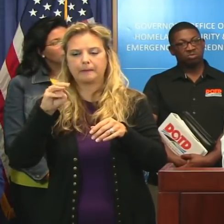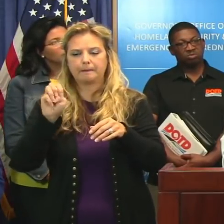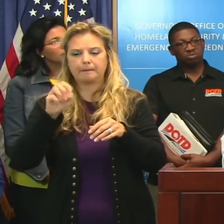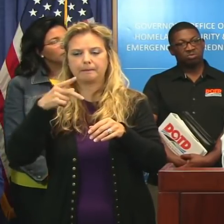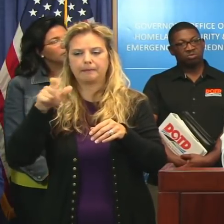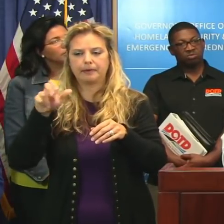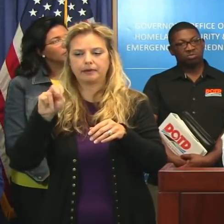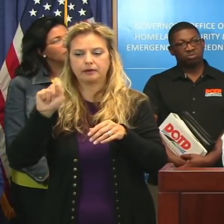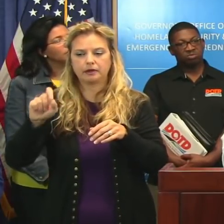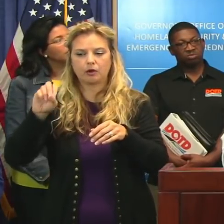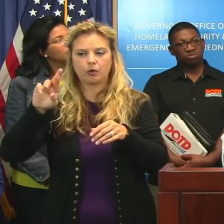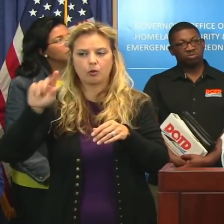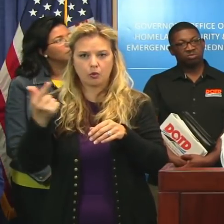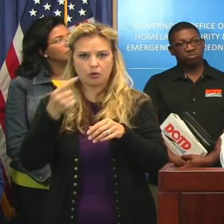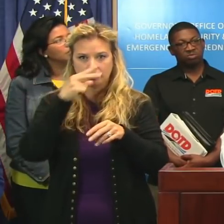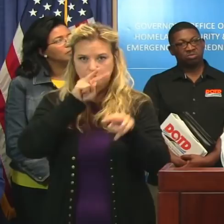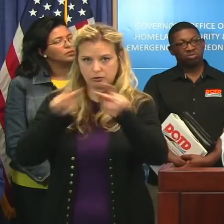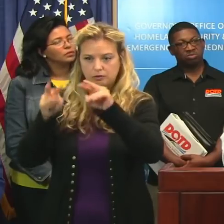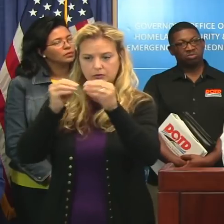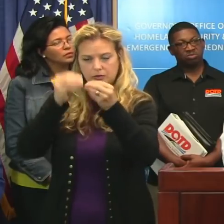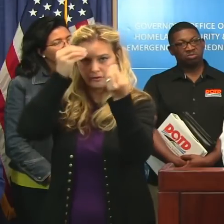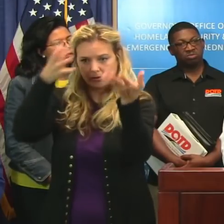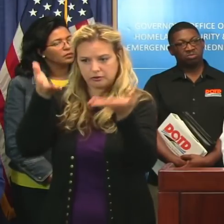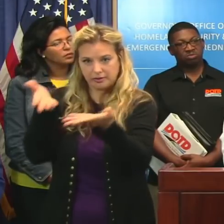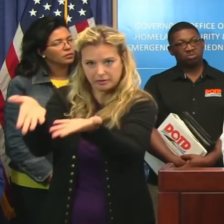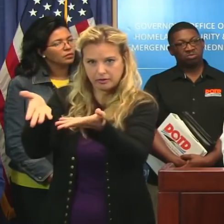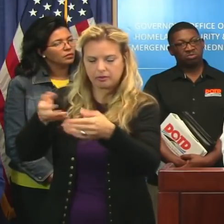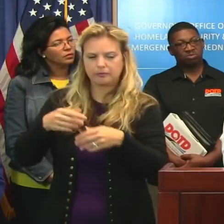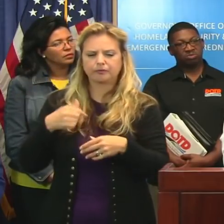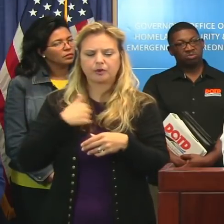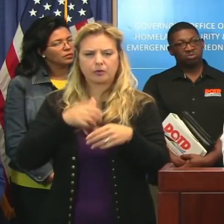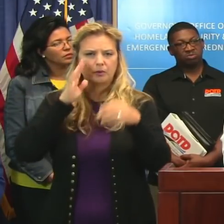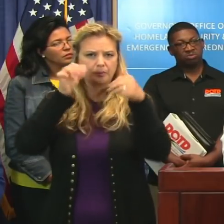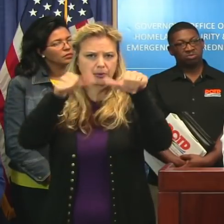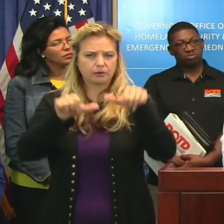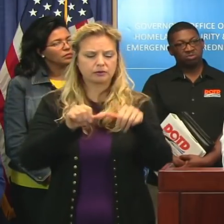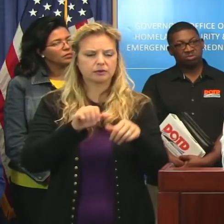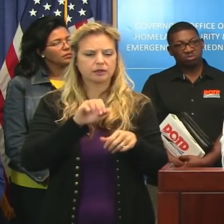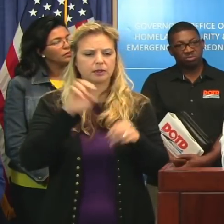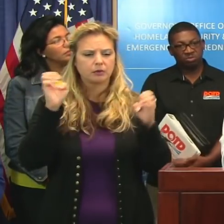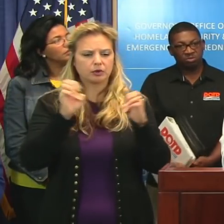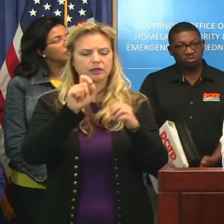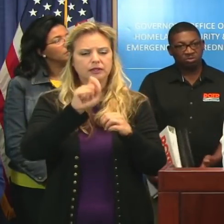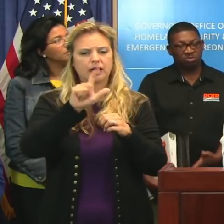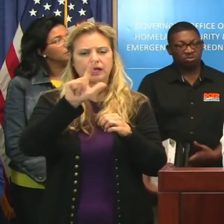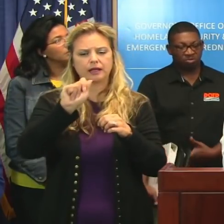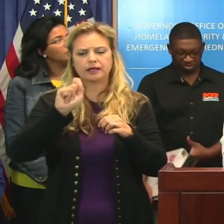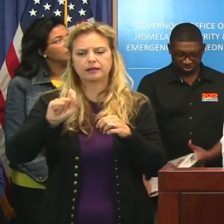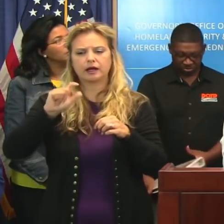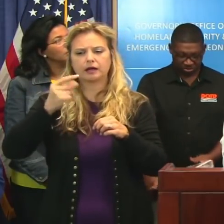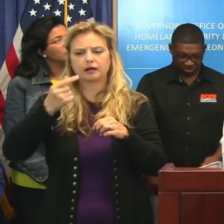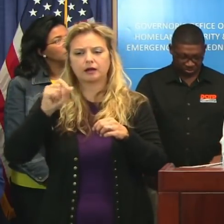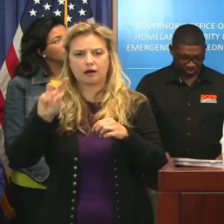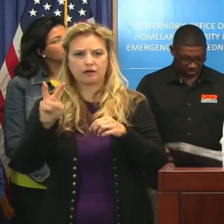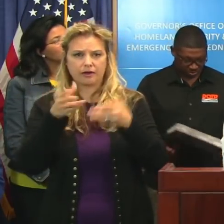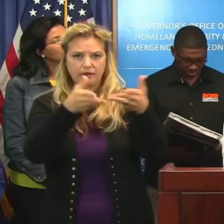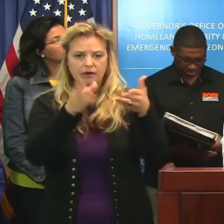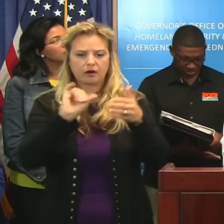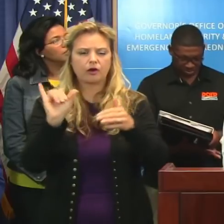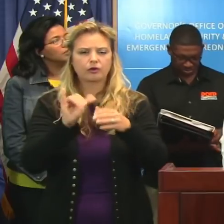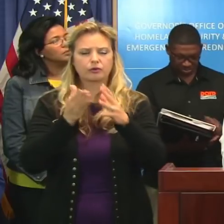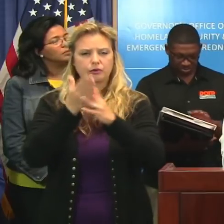www.getagameplan.org. We will post additional updates at emergency.la.gov and through the governor's